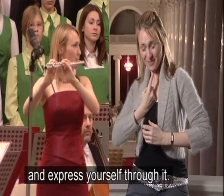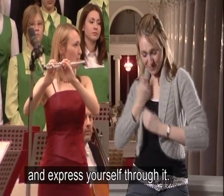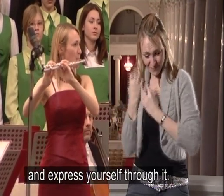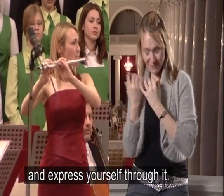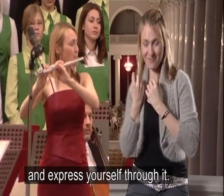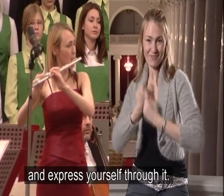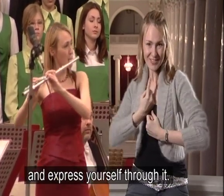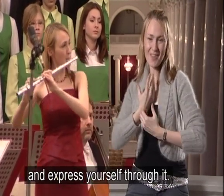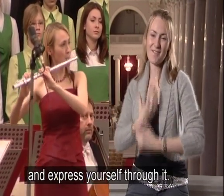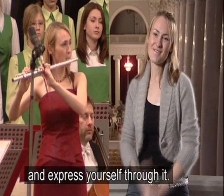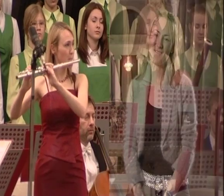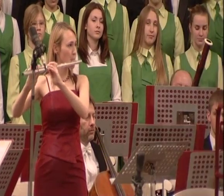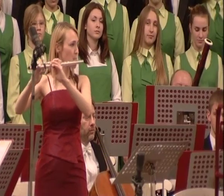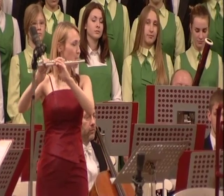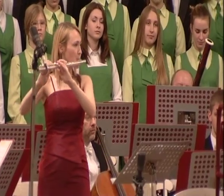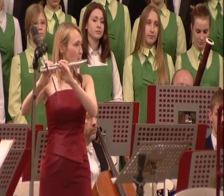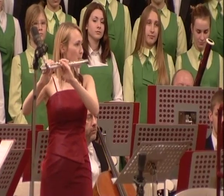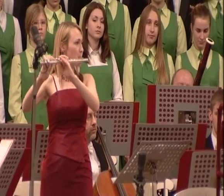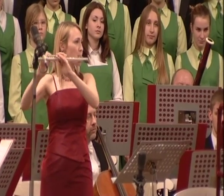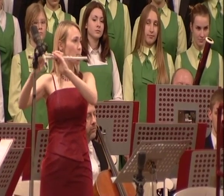yourself through it.